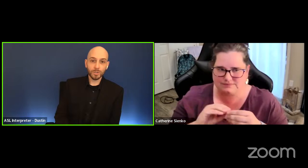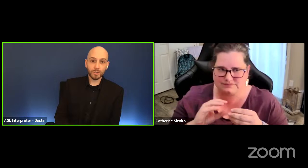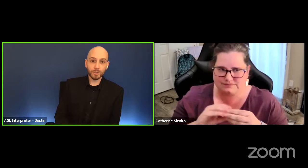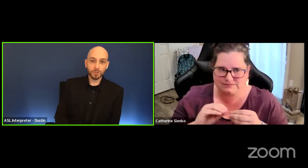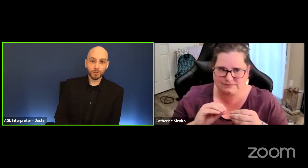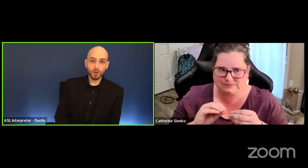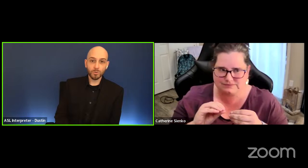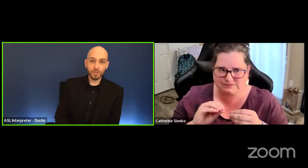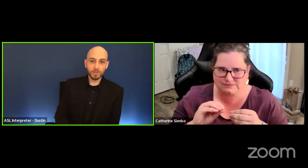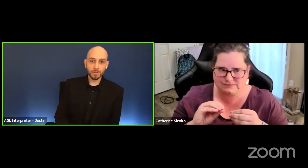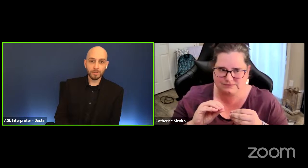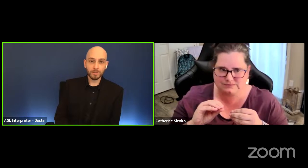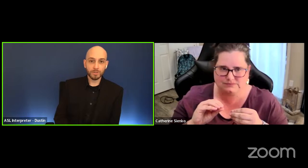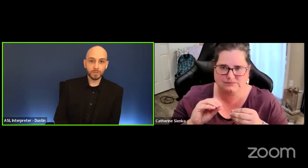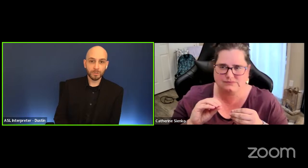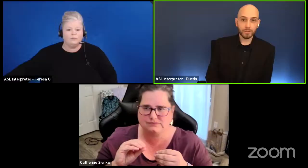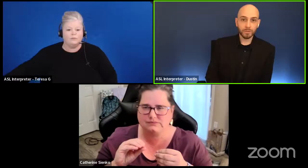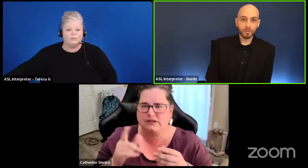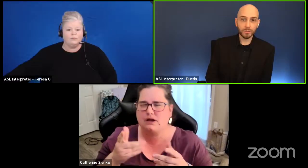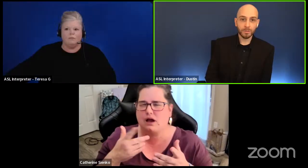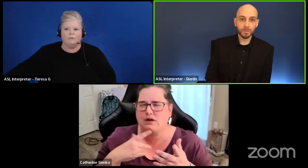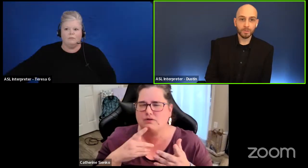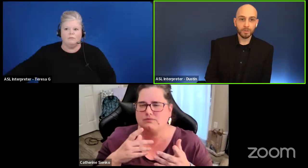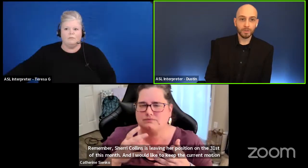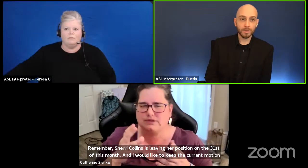We'll start with Commissioner Cohen.